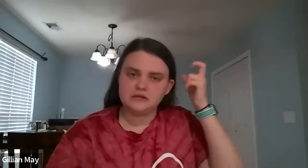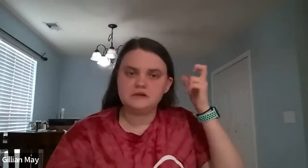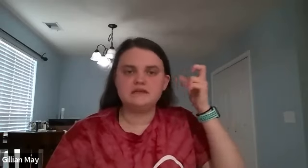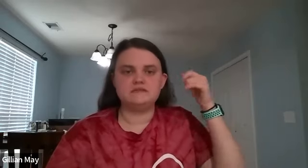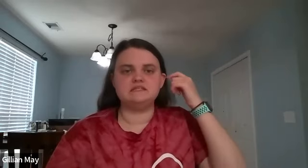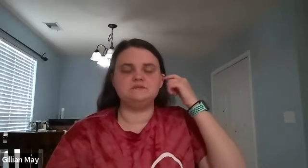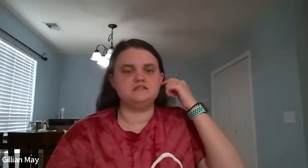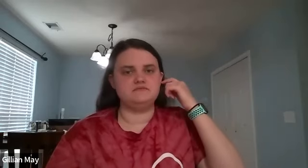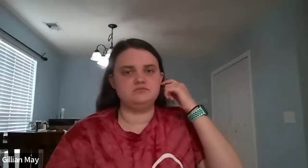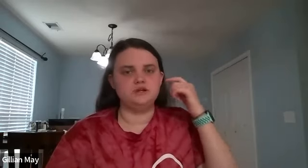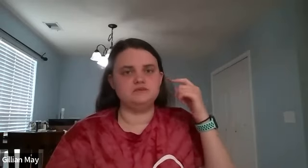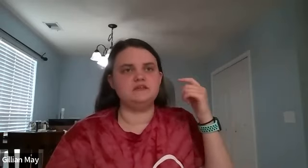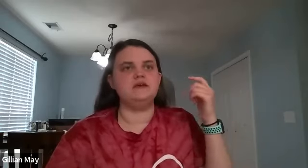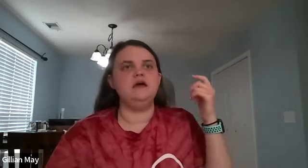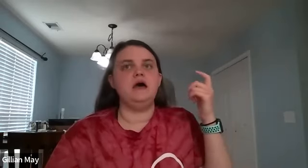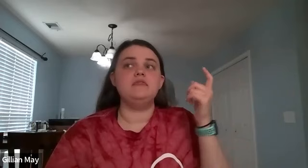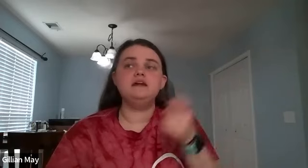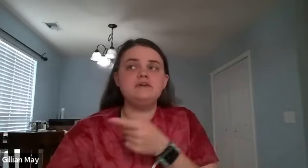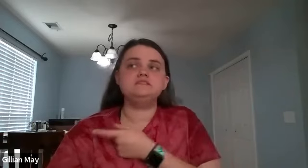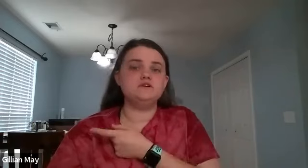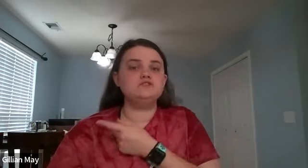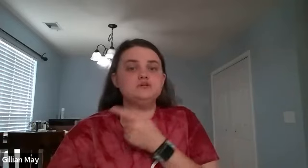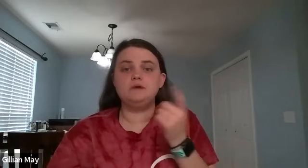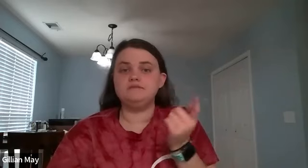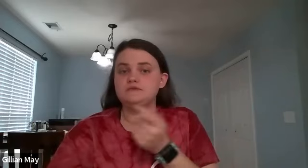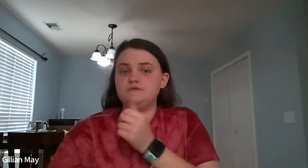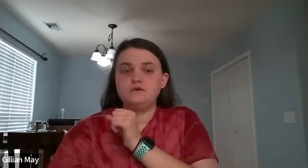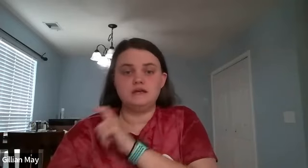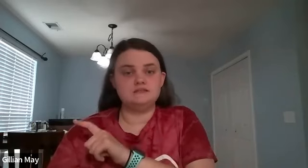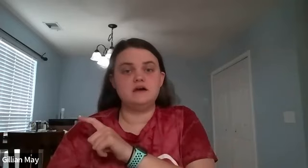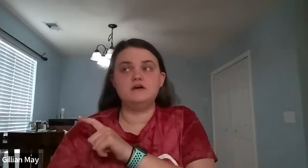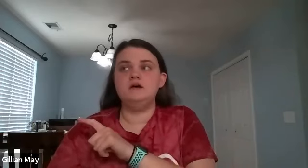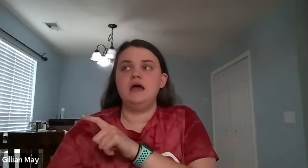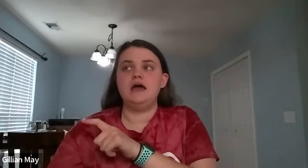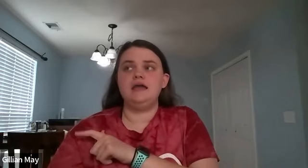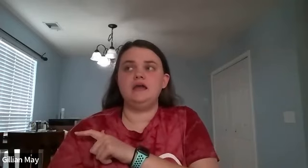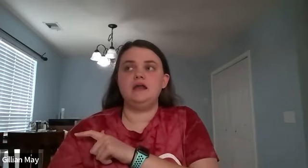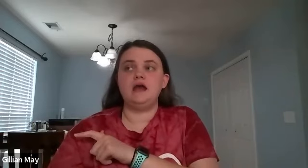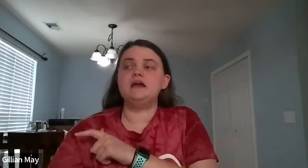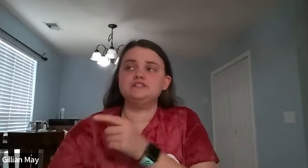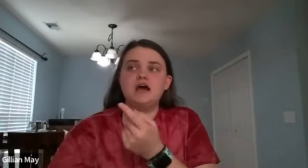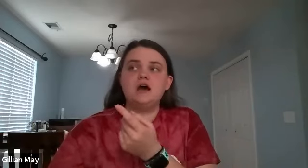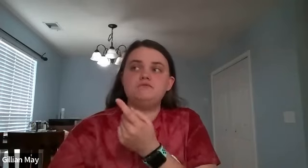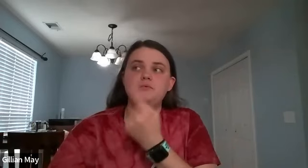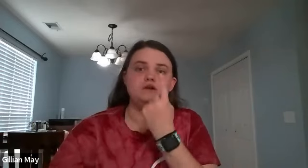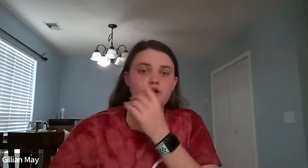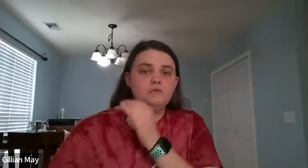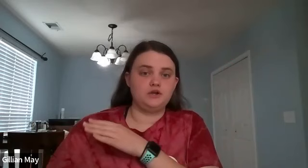hearing in the sense because they've worked with it. And then I have seen those who went for the full ASL. And I actually have one coworker